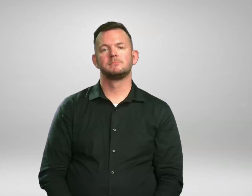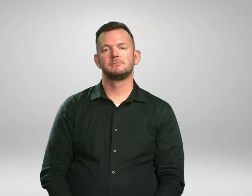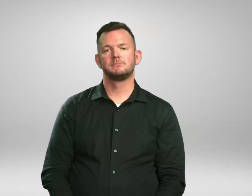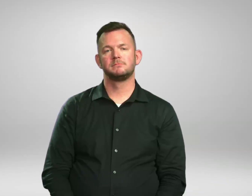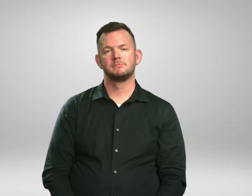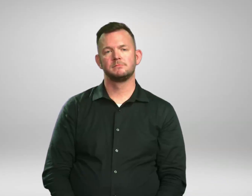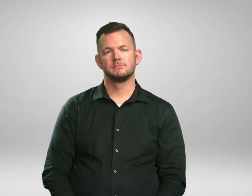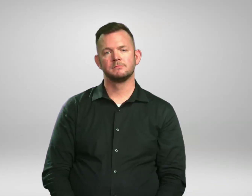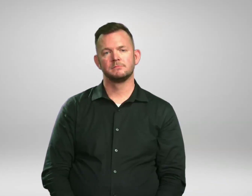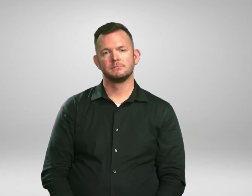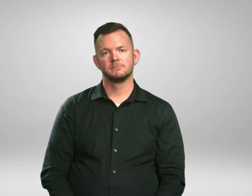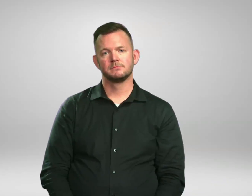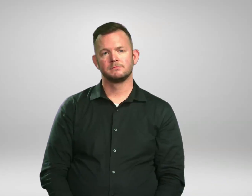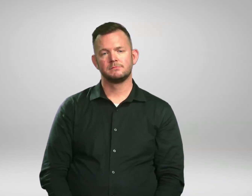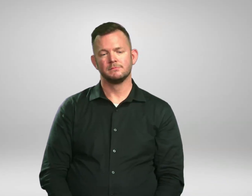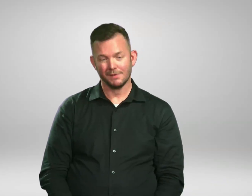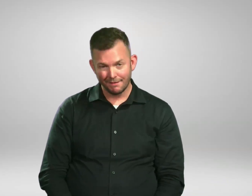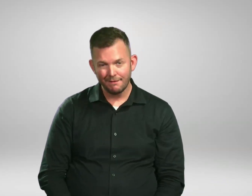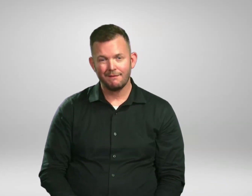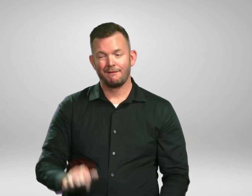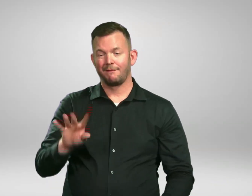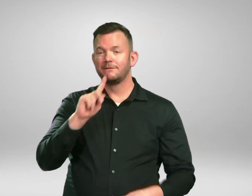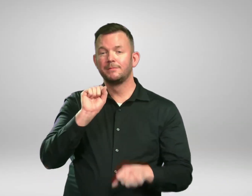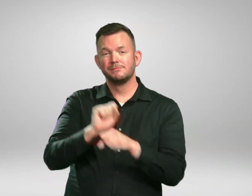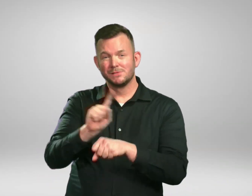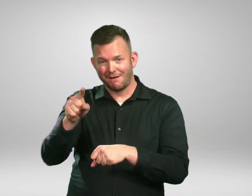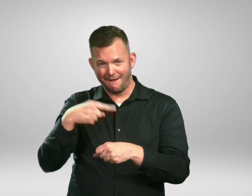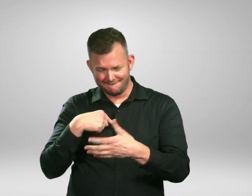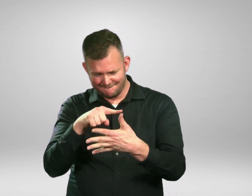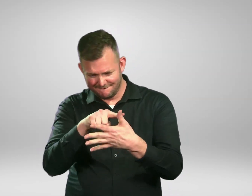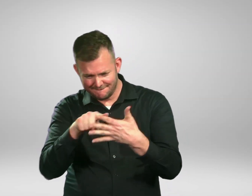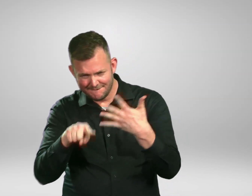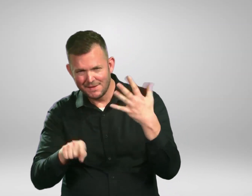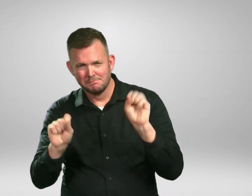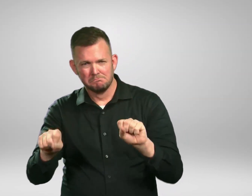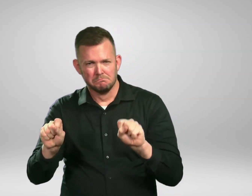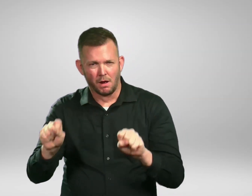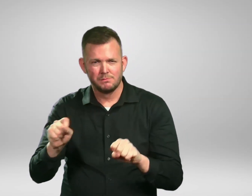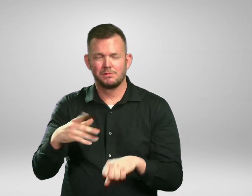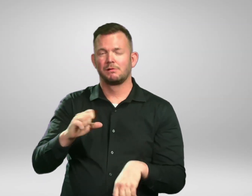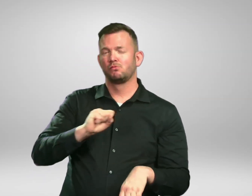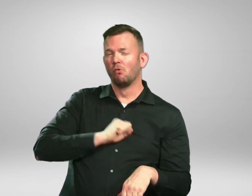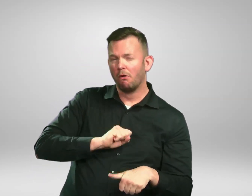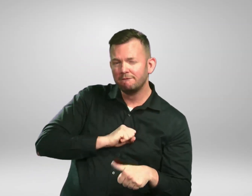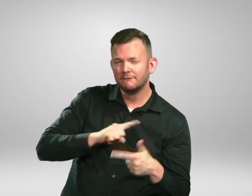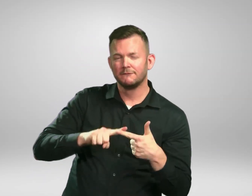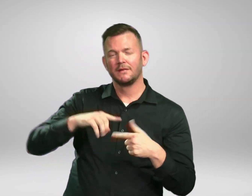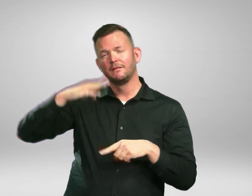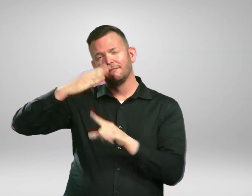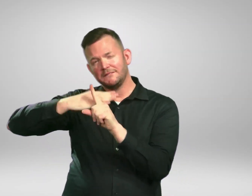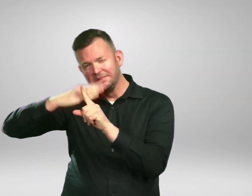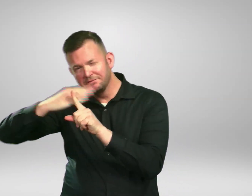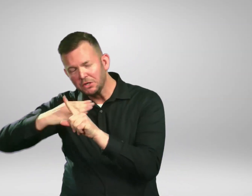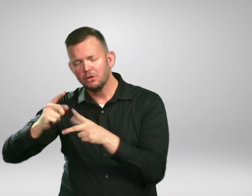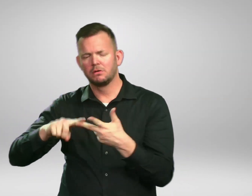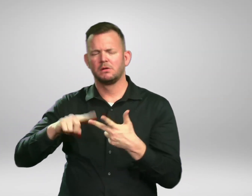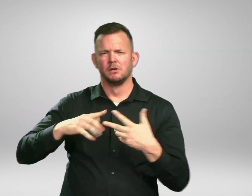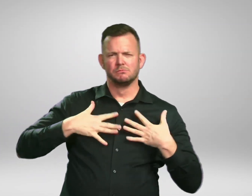If you have symptoms like cough, fever, or other respiratory problems, contact